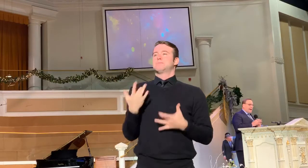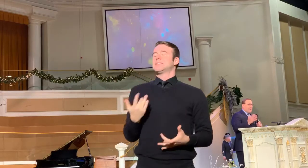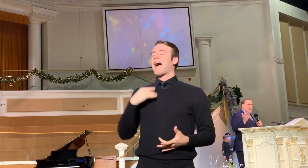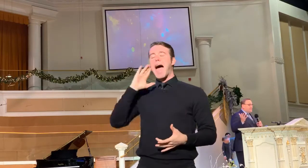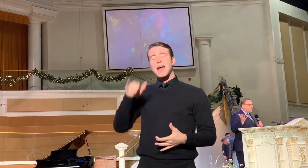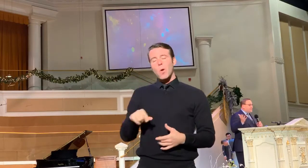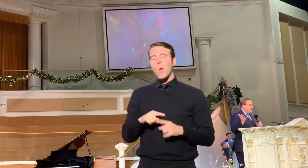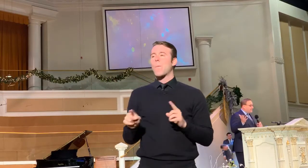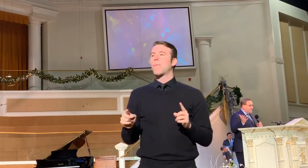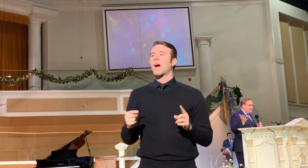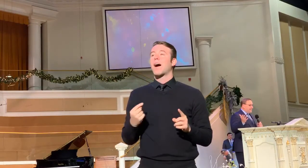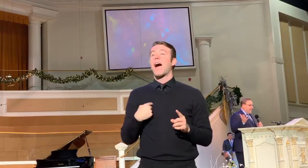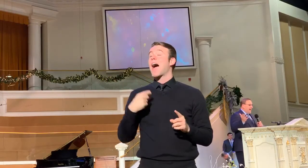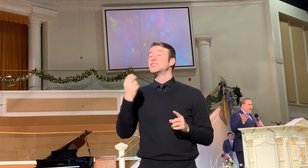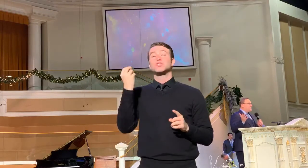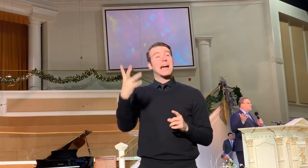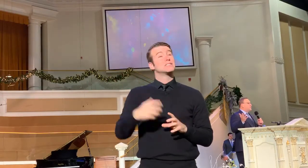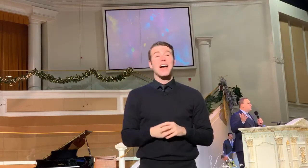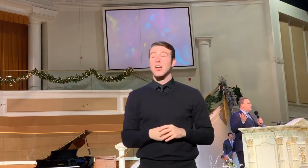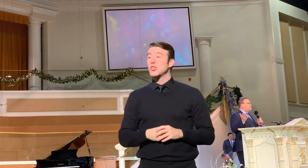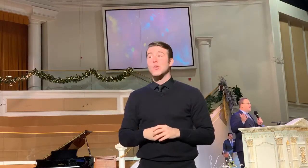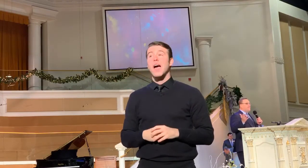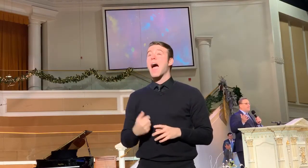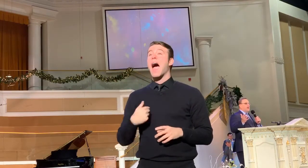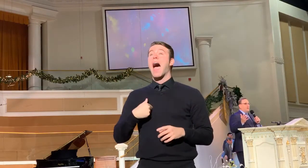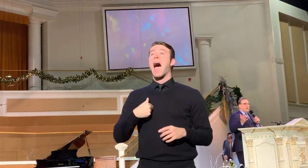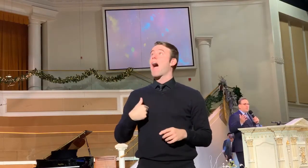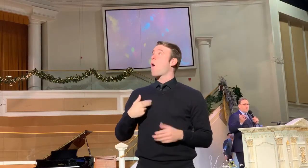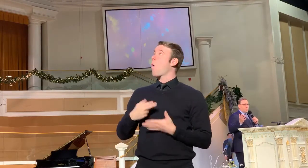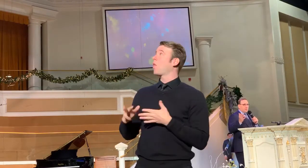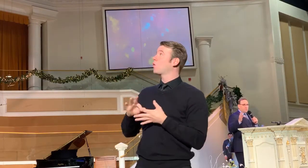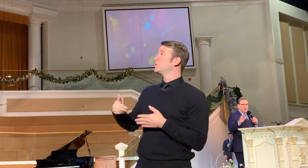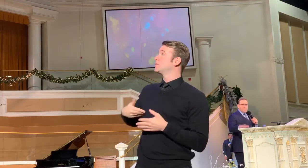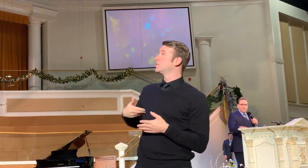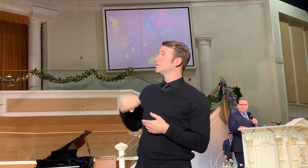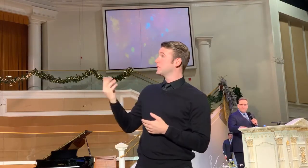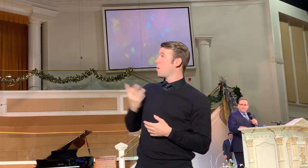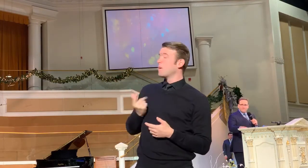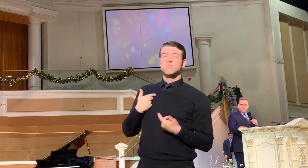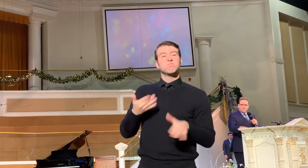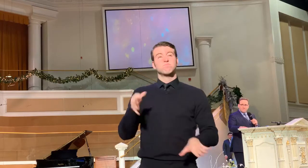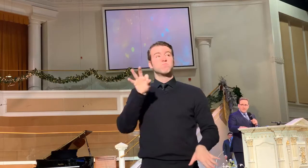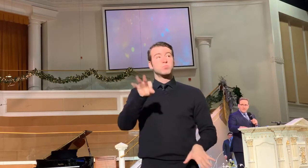but I just got to tell you, I'm just going to preach what I felt the Holy Ghost told me to preach.